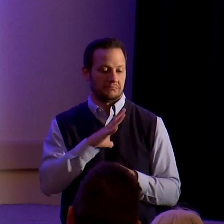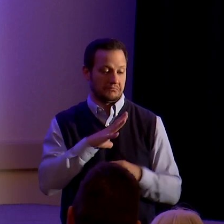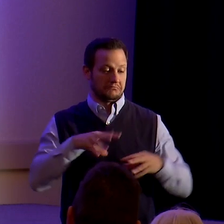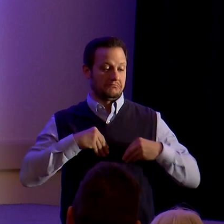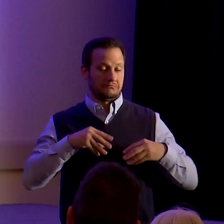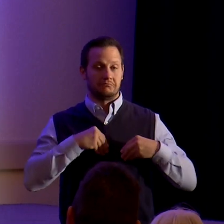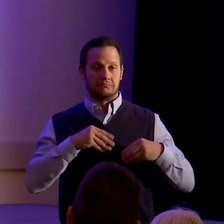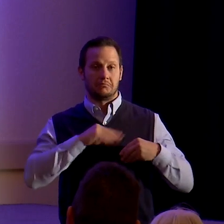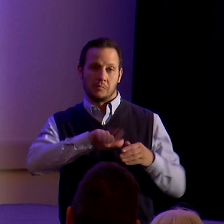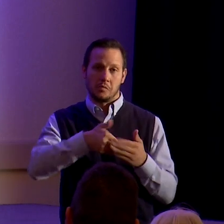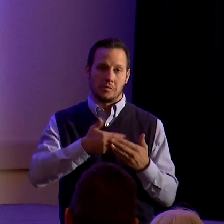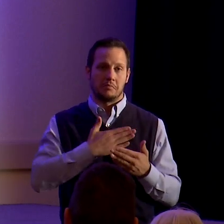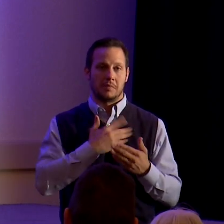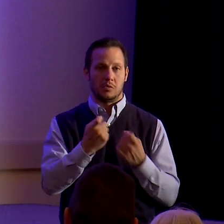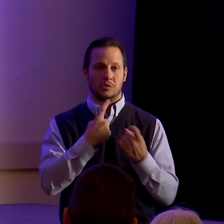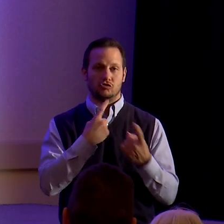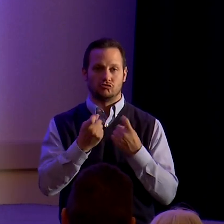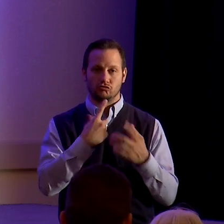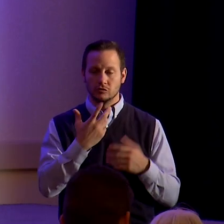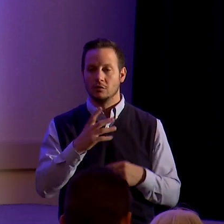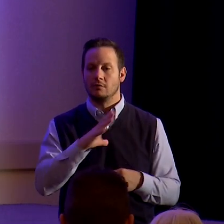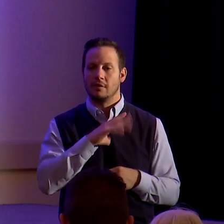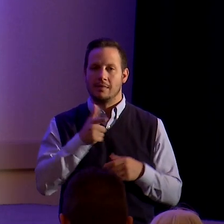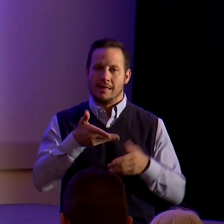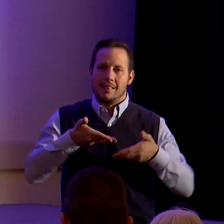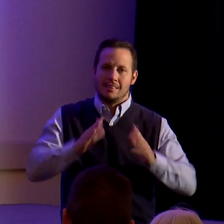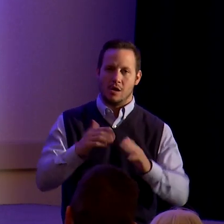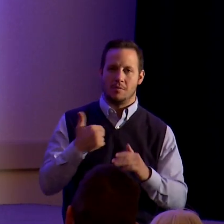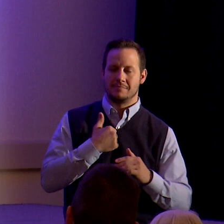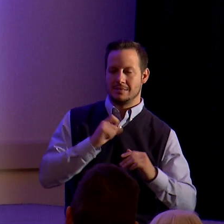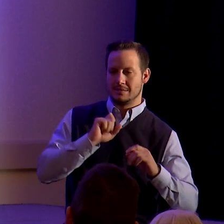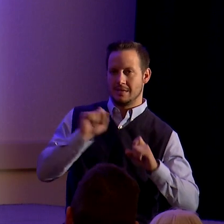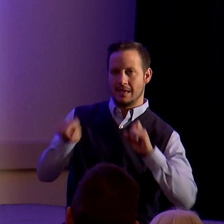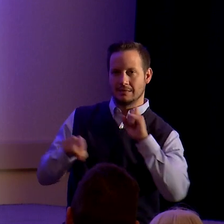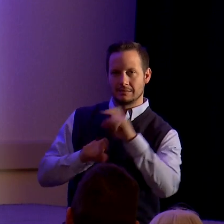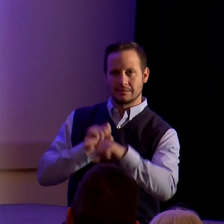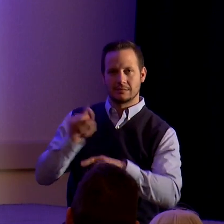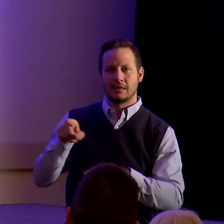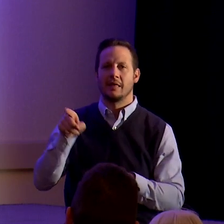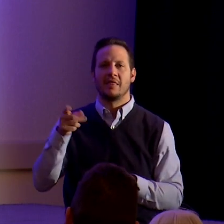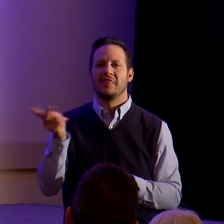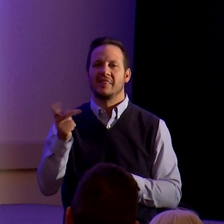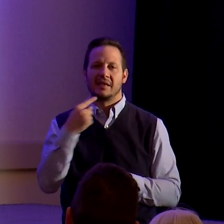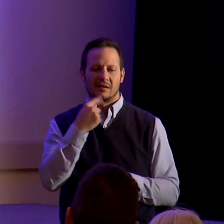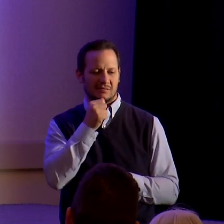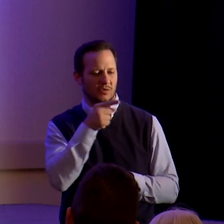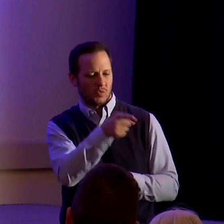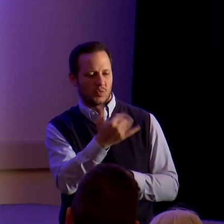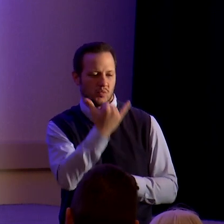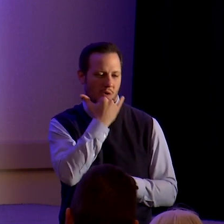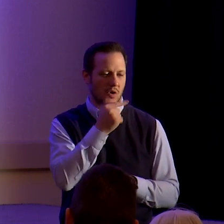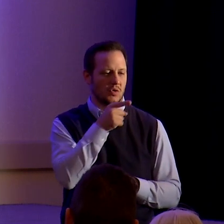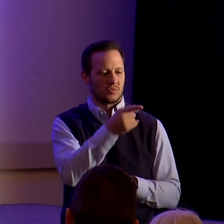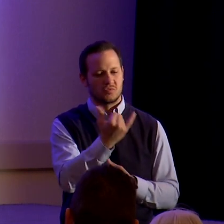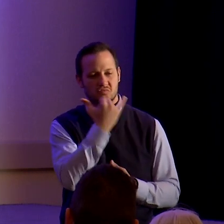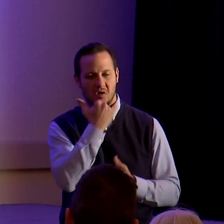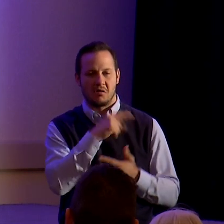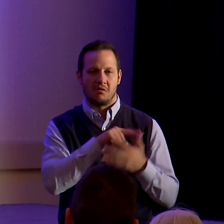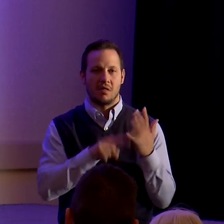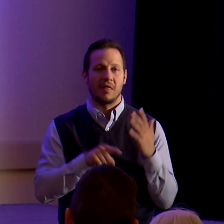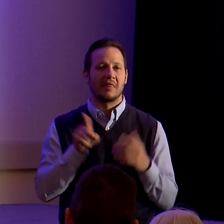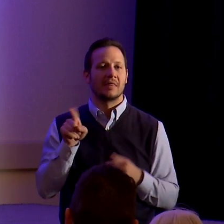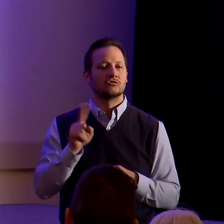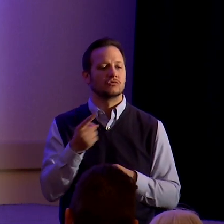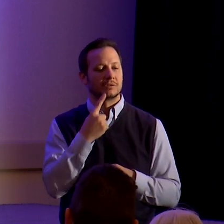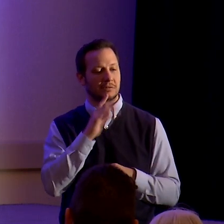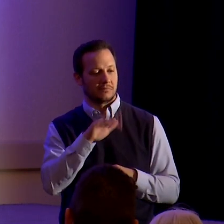questions. They allowed me to have the discussion. They didn't push. They didn't tell me why I was wrong. They just said, "This is what we